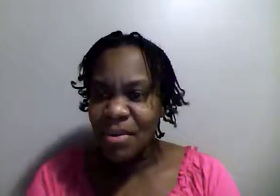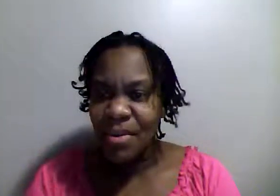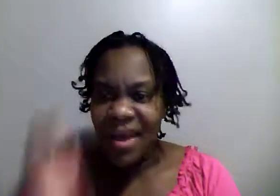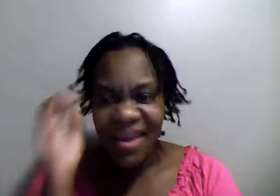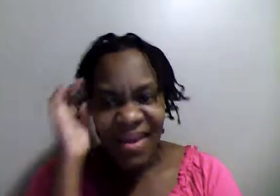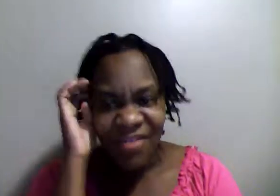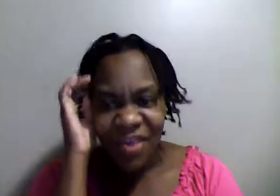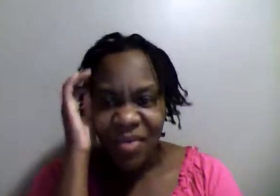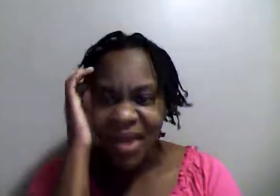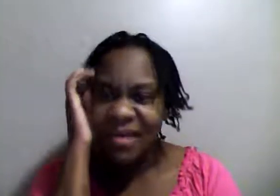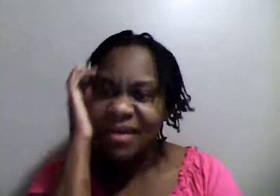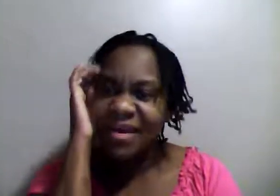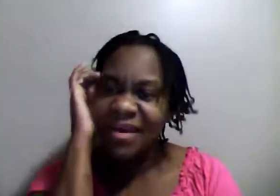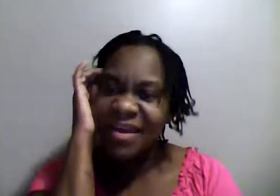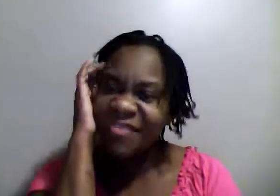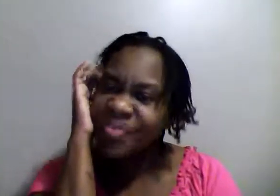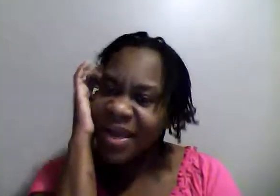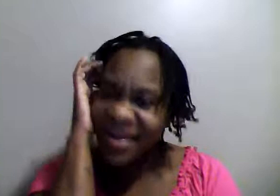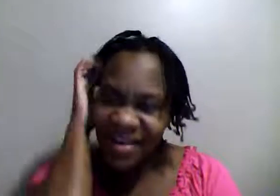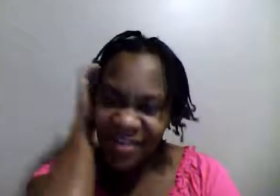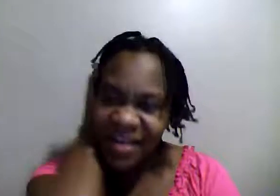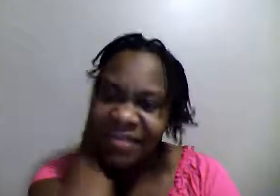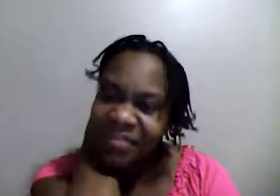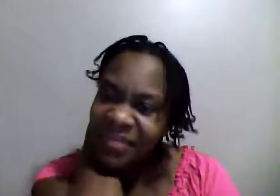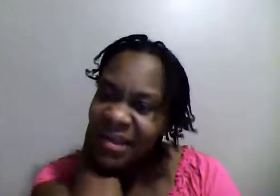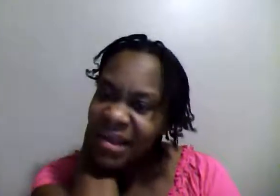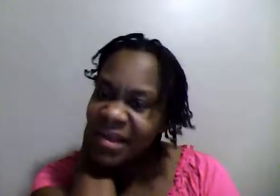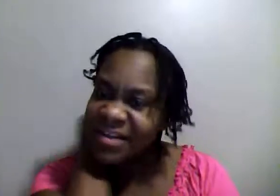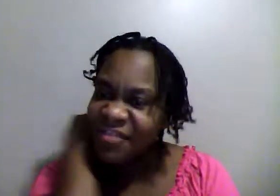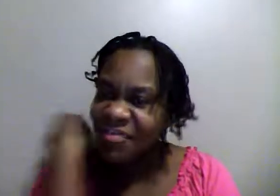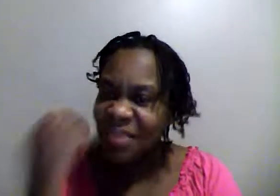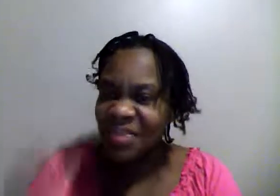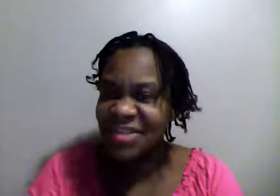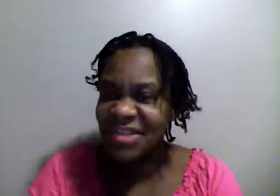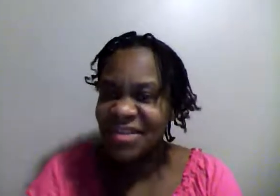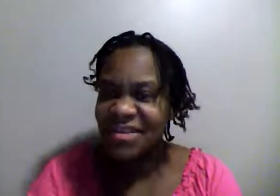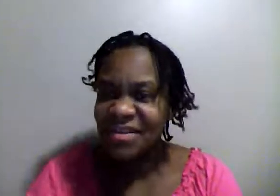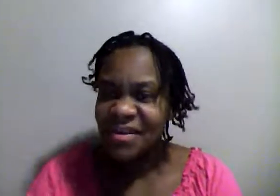No, I gave White Davy a lot of pepper seeds.